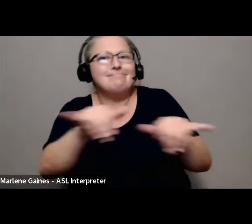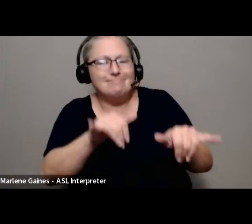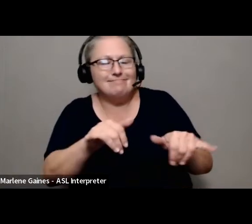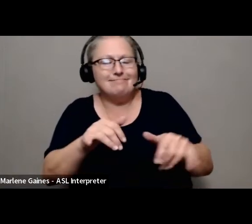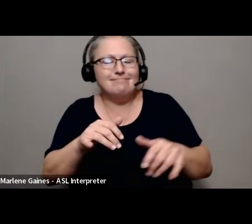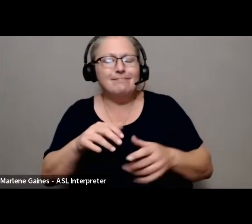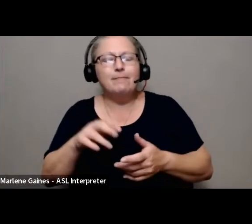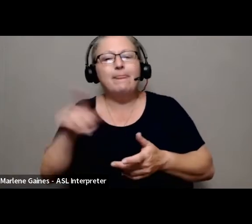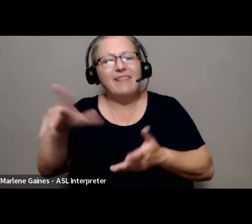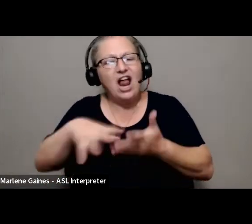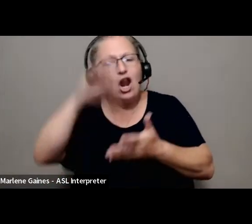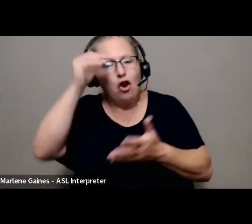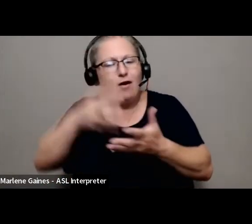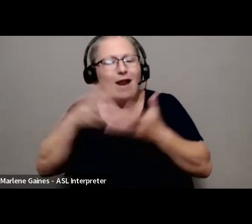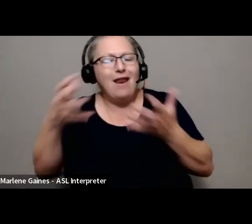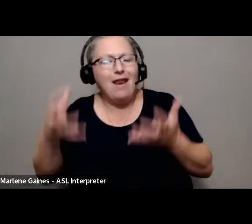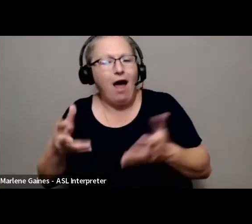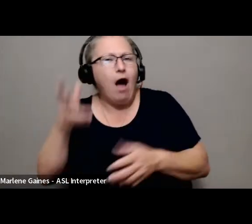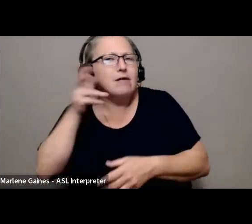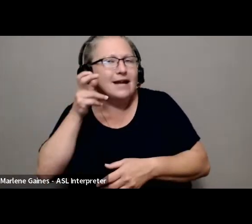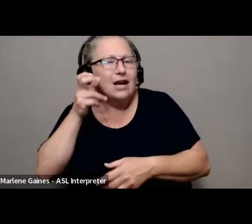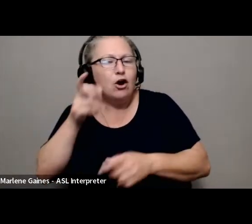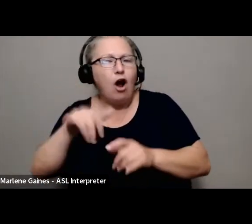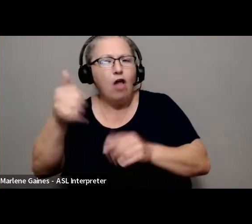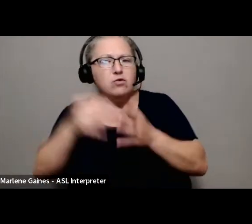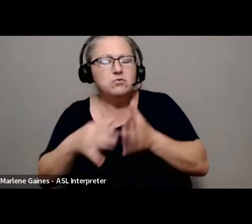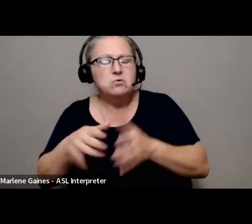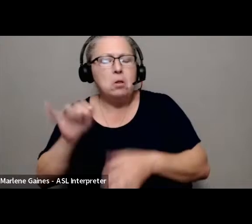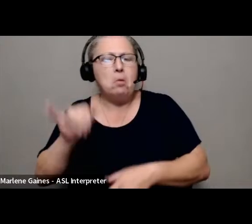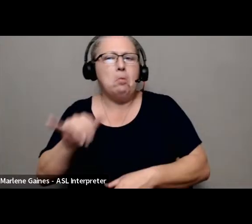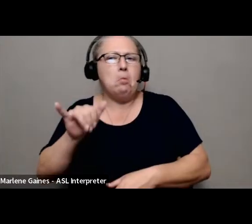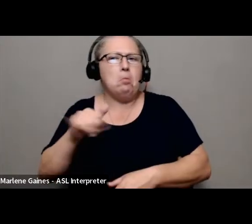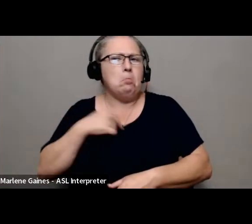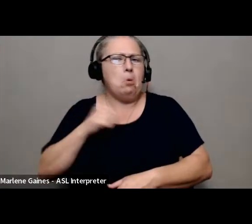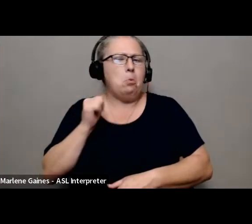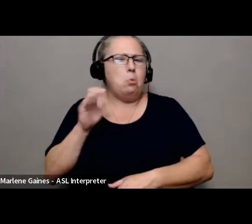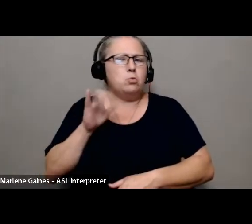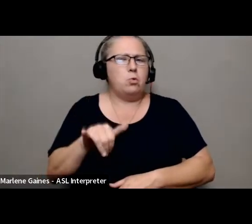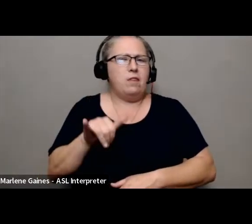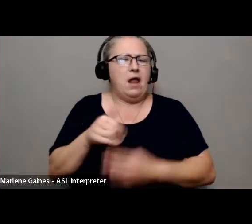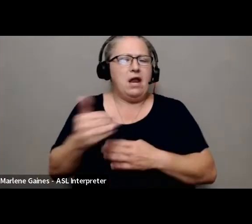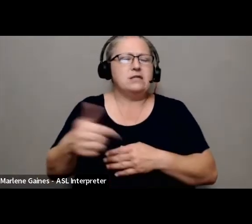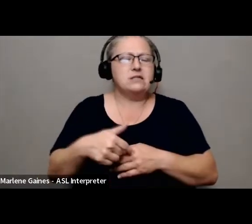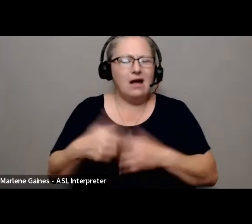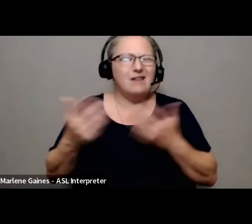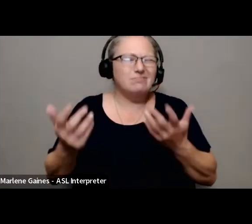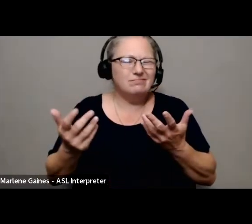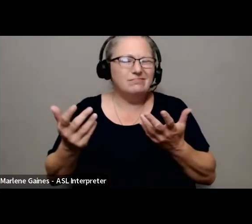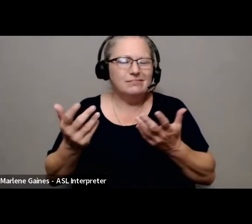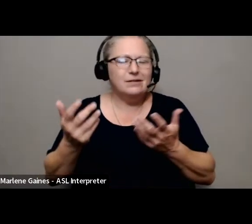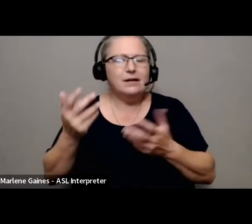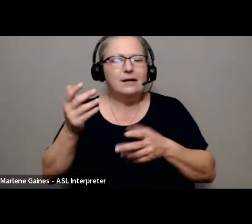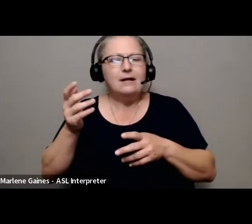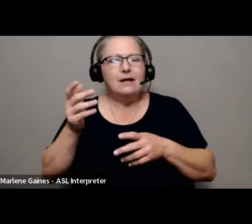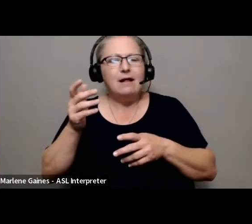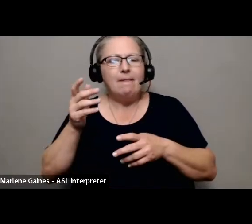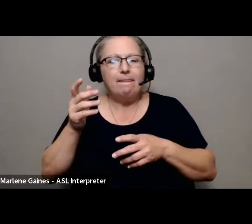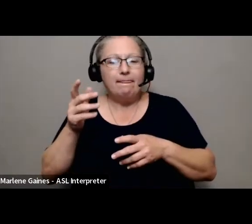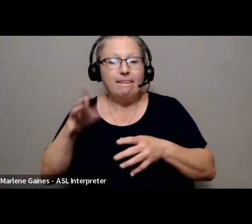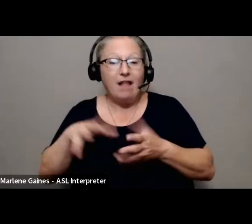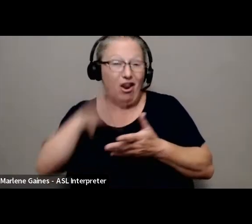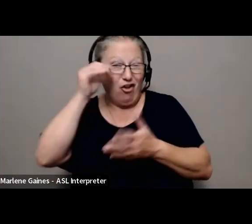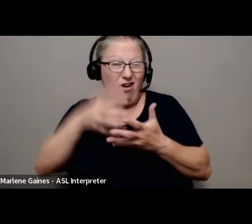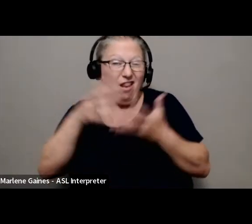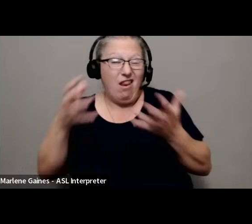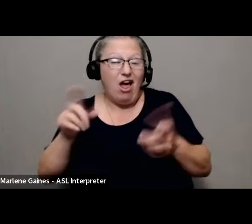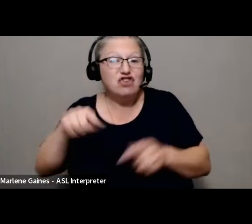also learn a lot from hearing what other students did, like, oh, I'm not going to do that next time. So they get a lot just from